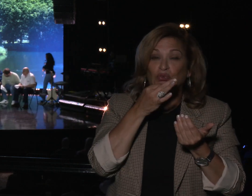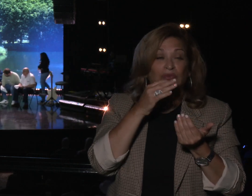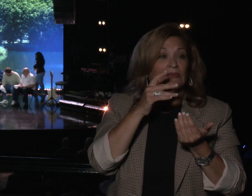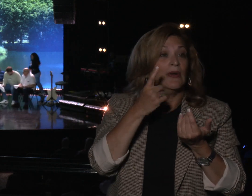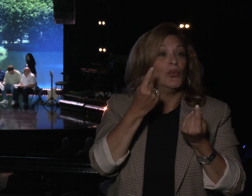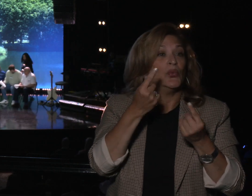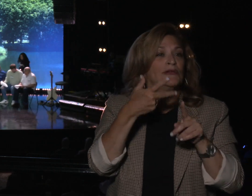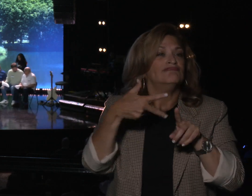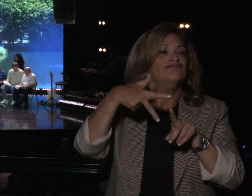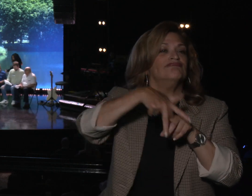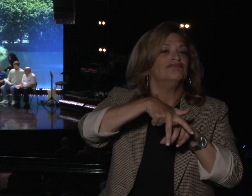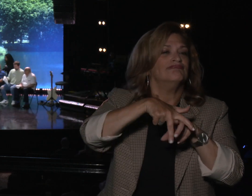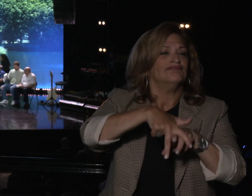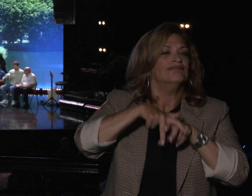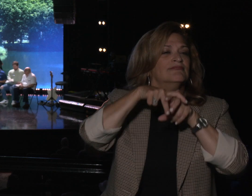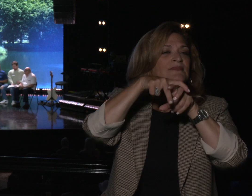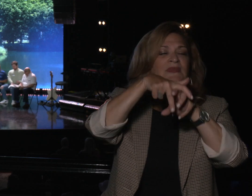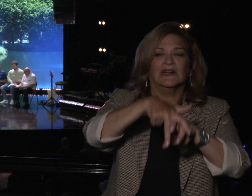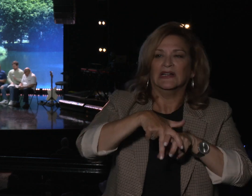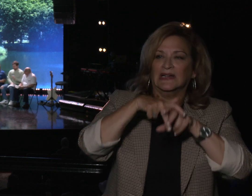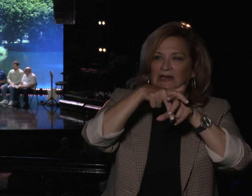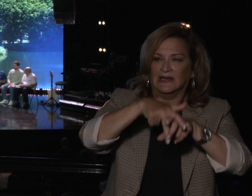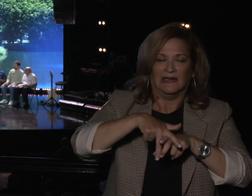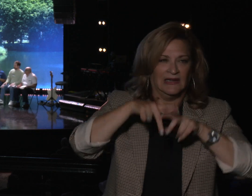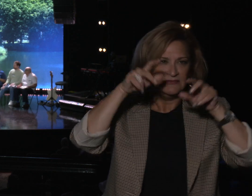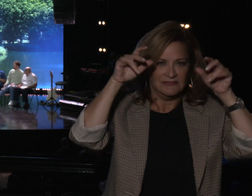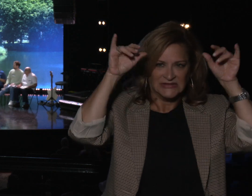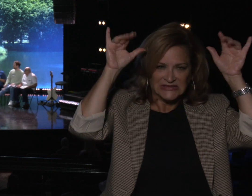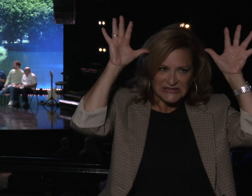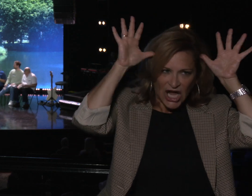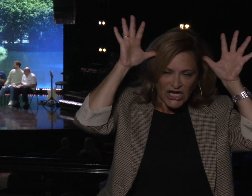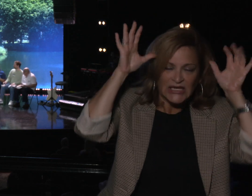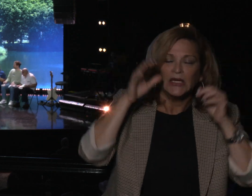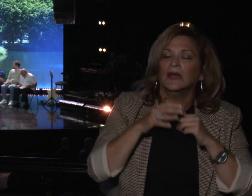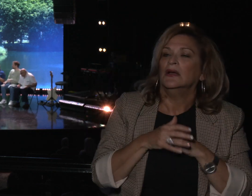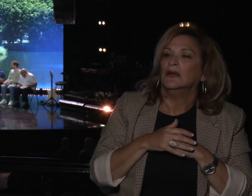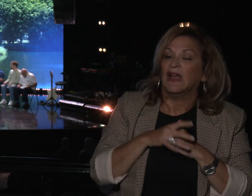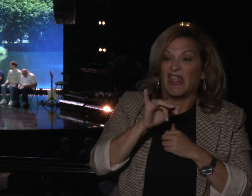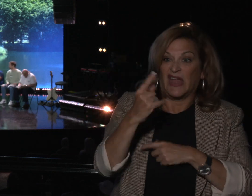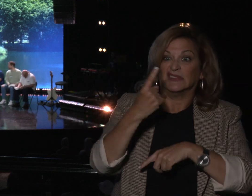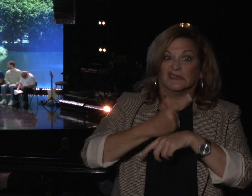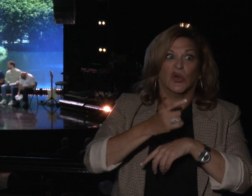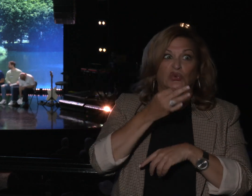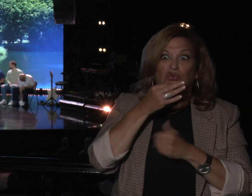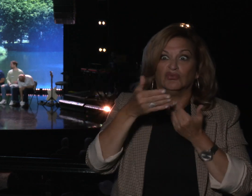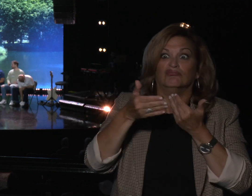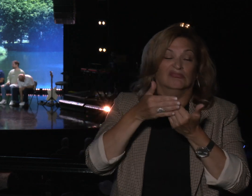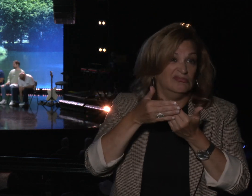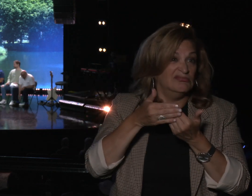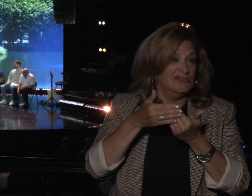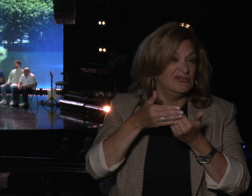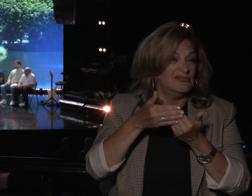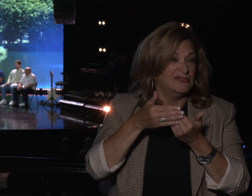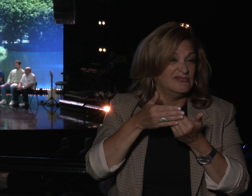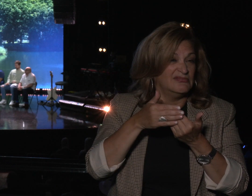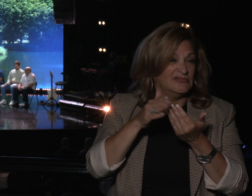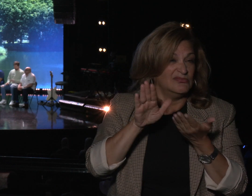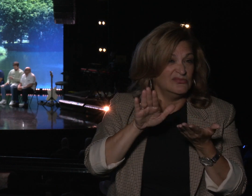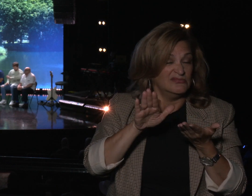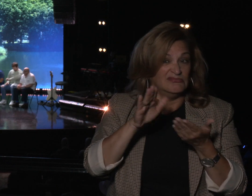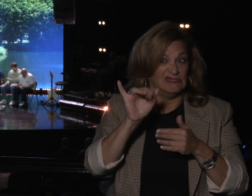into Jerusalem. He's on his way to give his life, and that's Sunday. Monday, he flips over